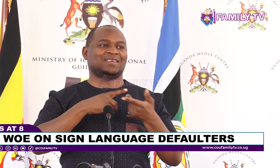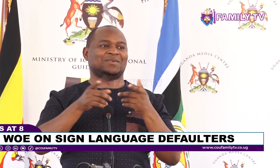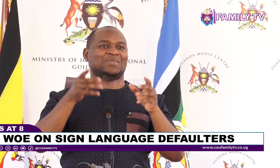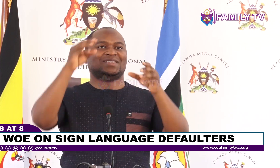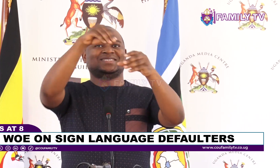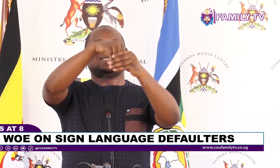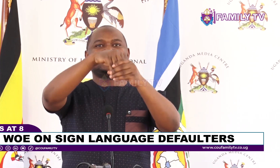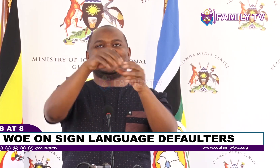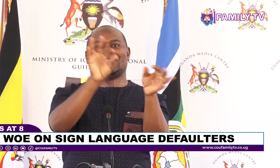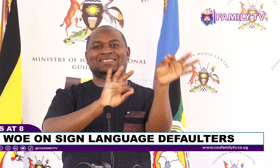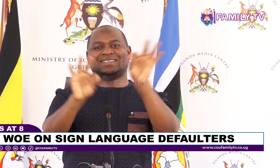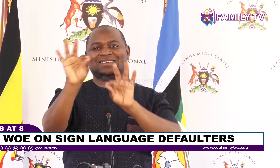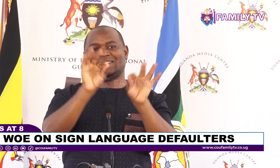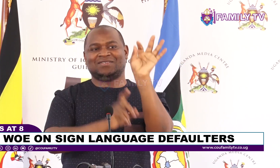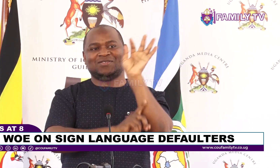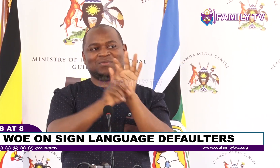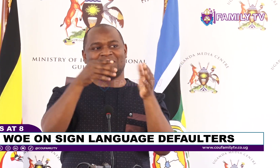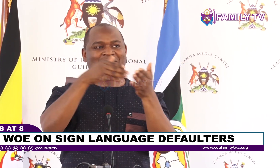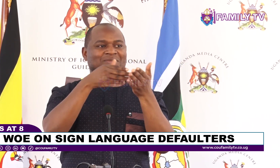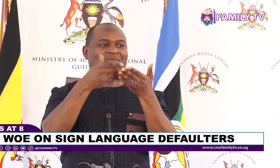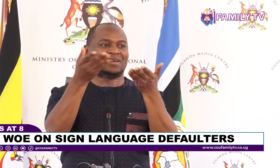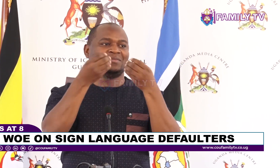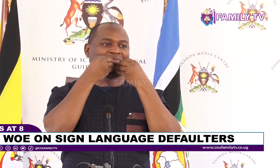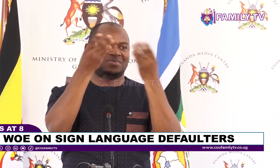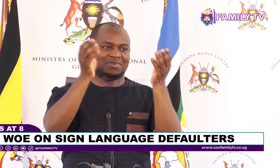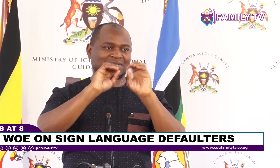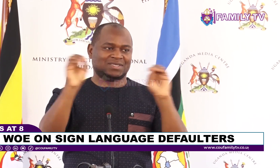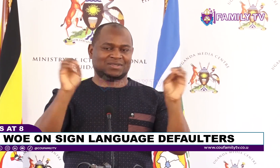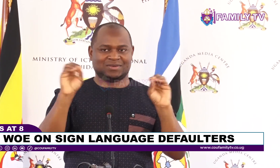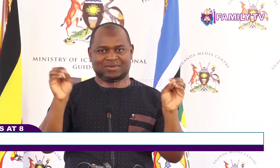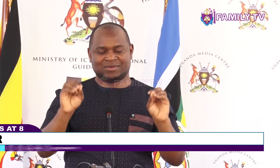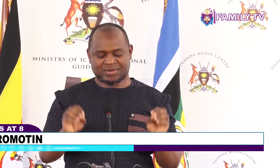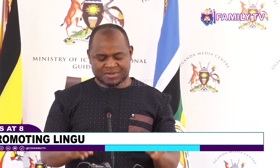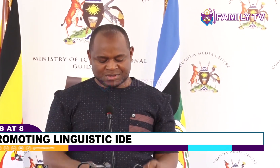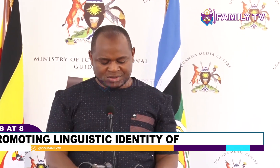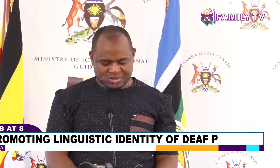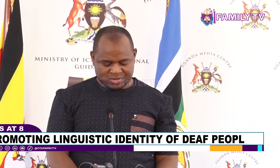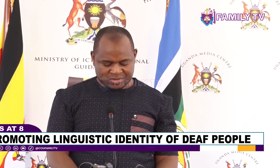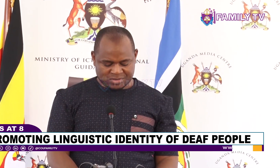during the design that are not included.